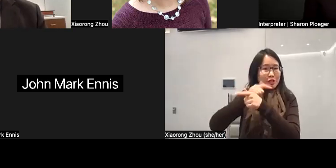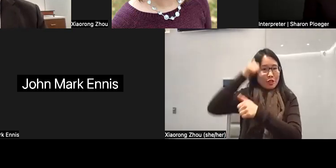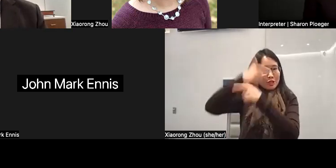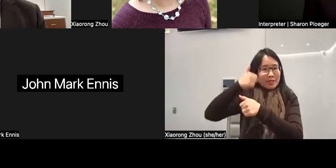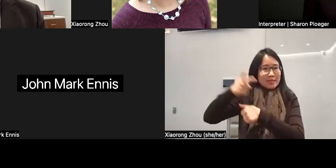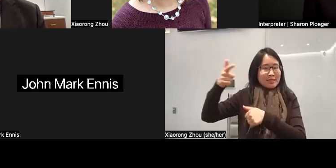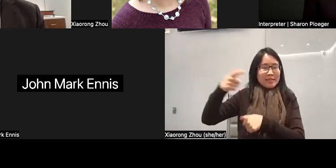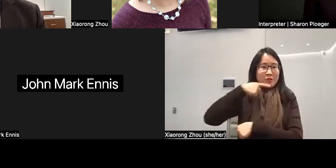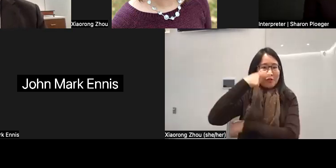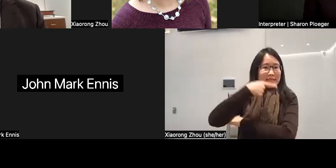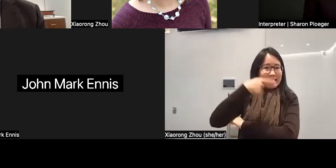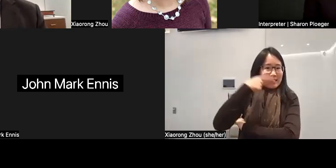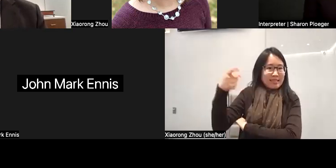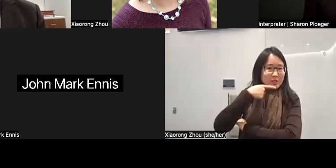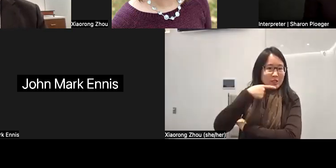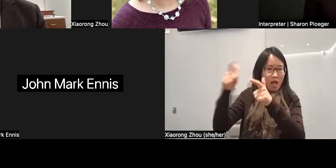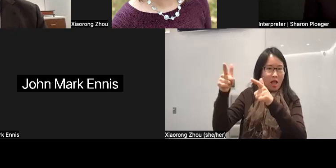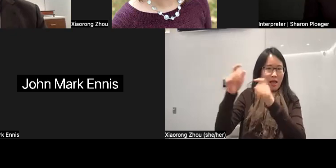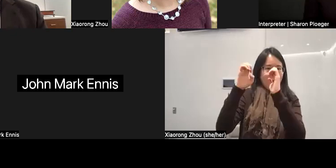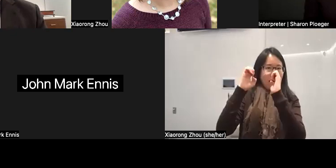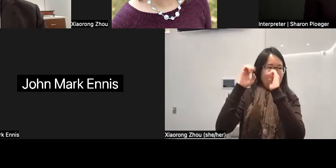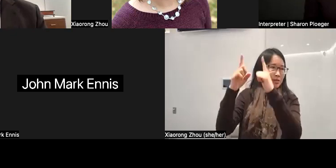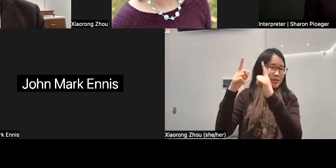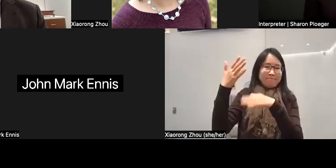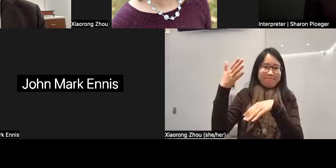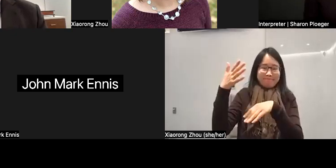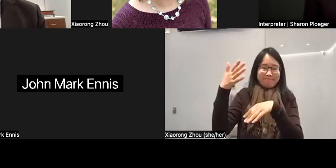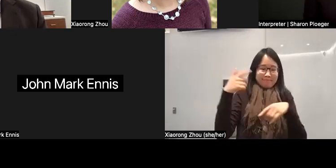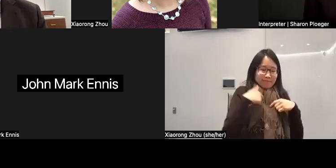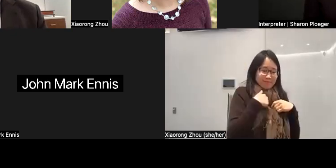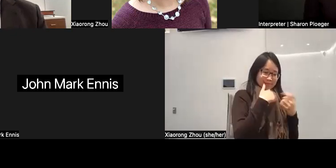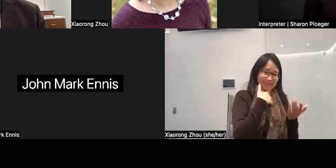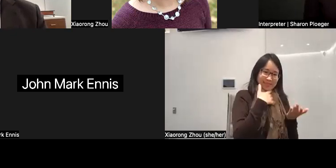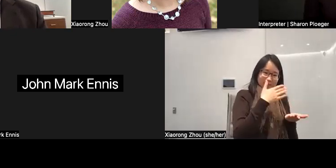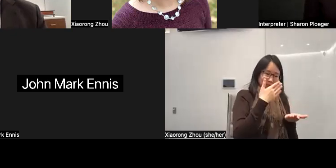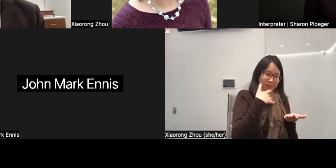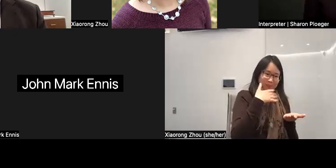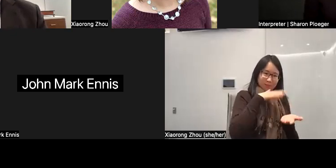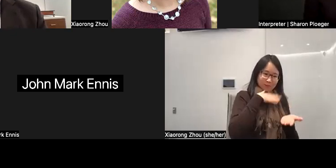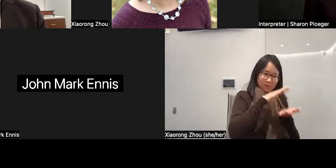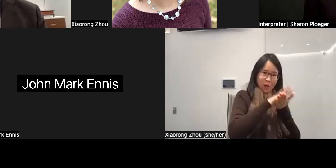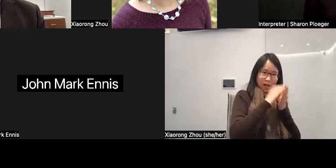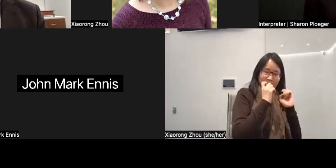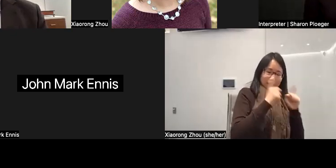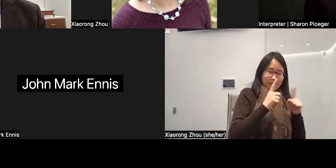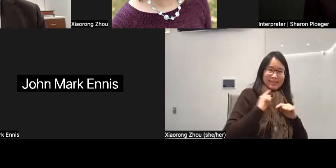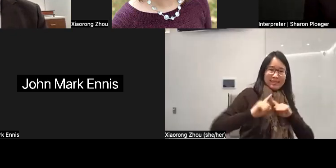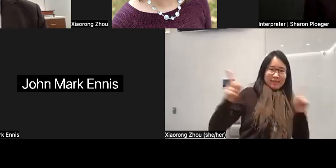deaf. My family and my other family members who were hearing were all educated,